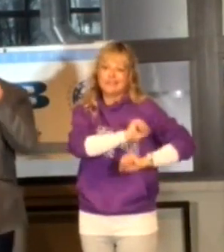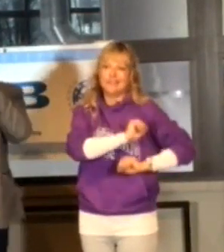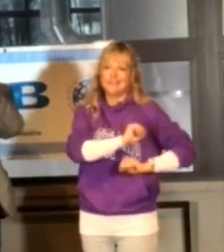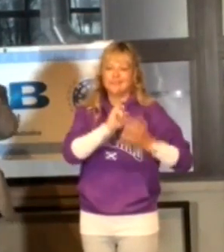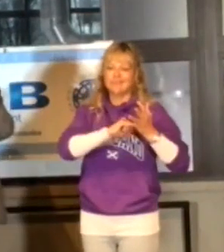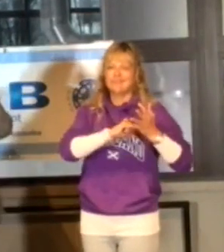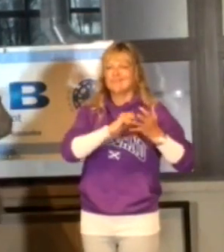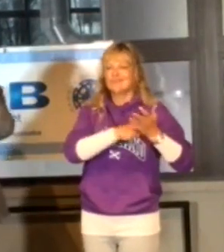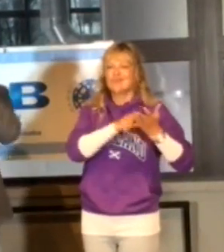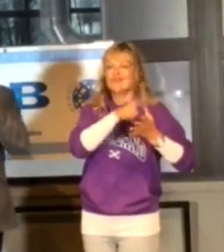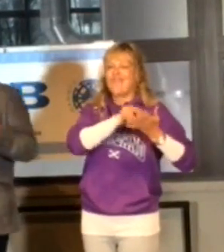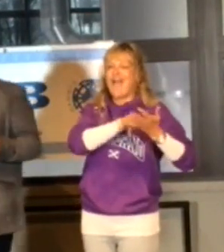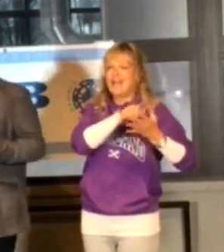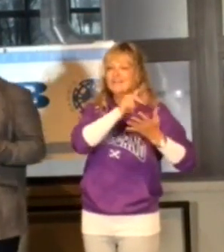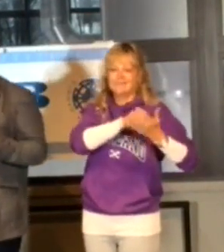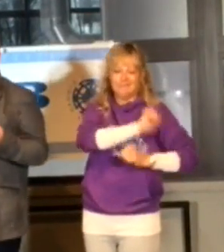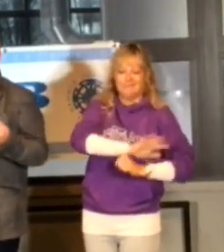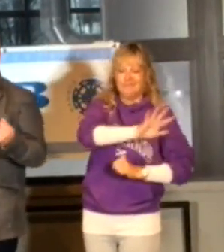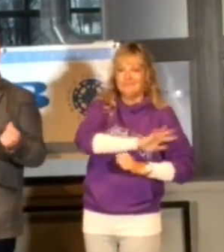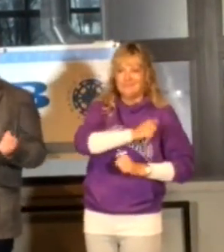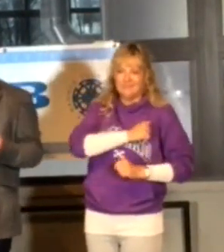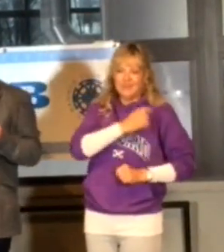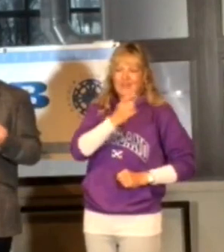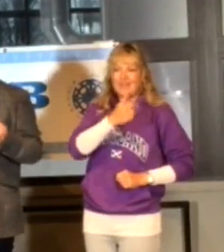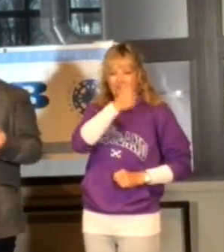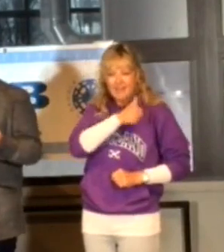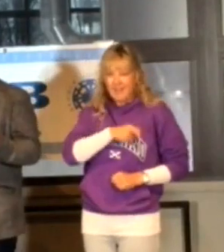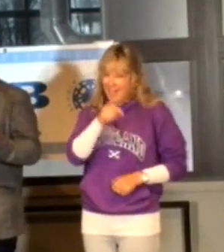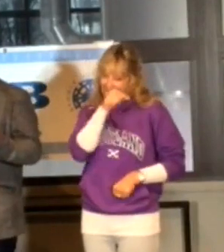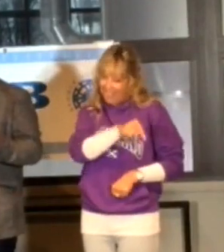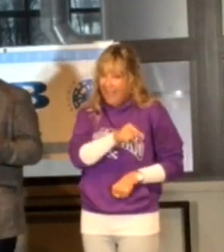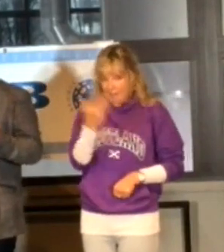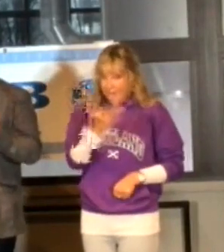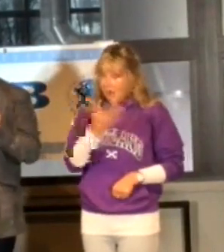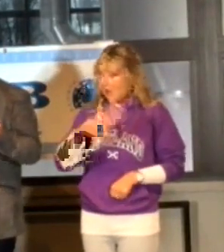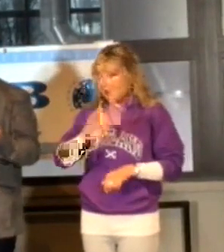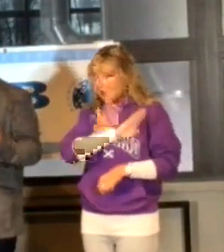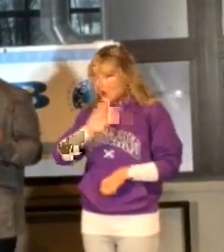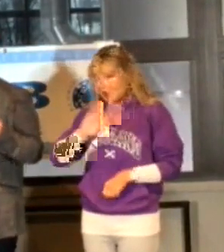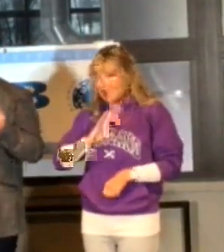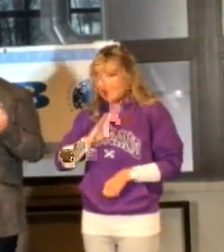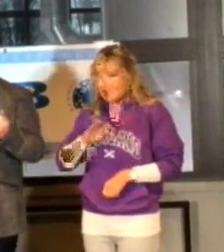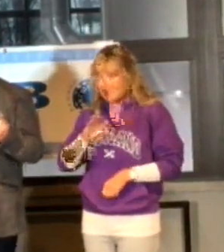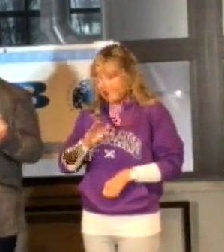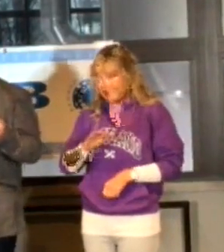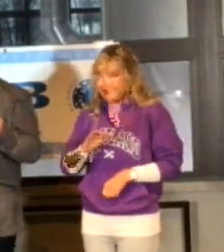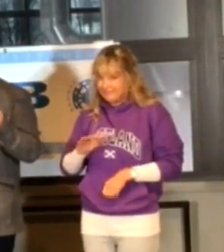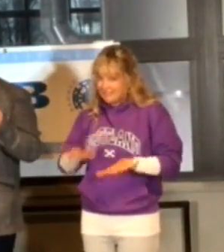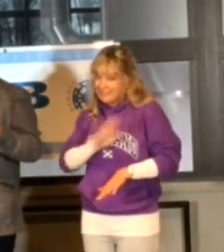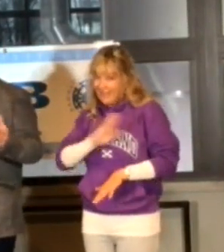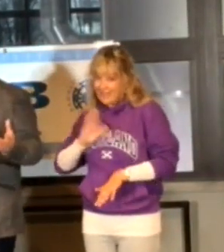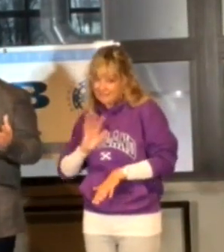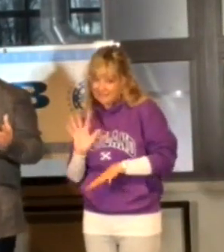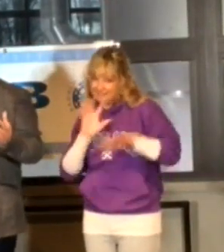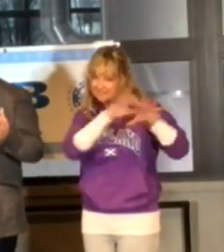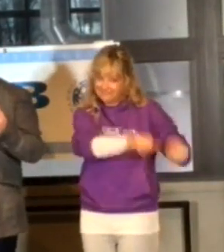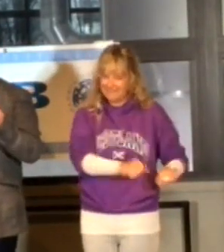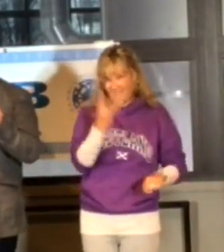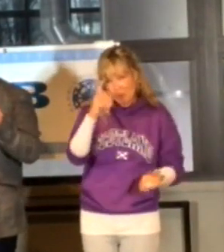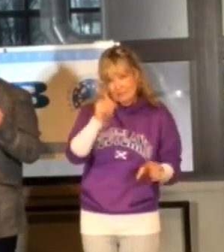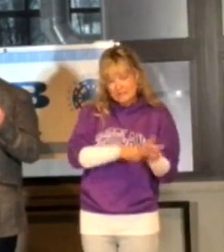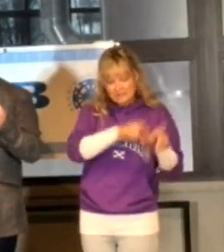Strabane in County Tyrone. A place that was occupied and brutalised for 40 years,